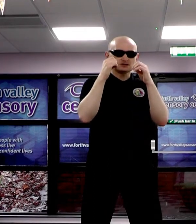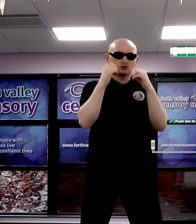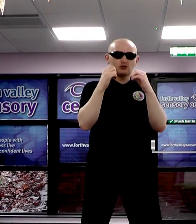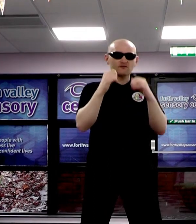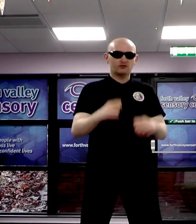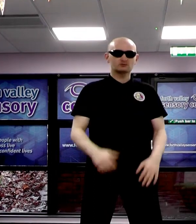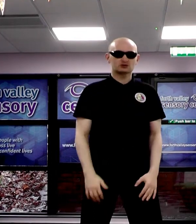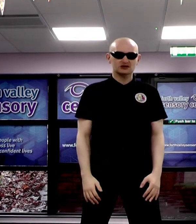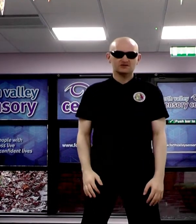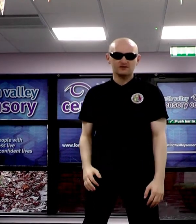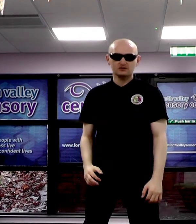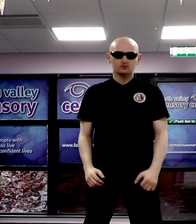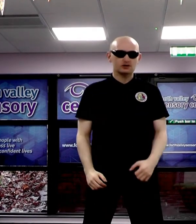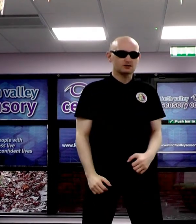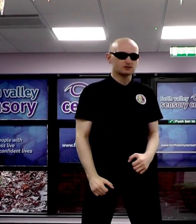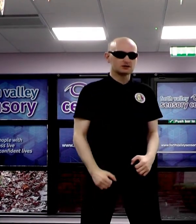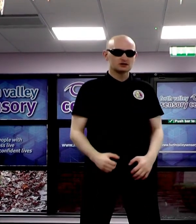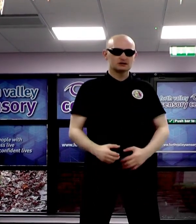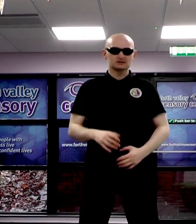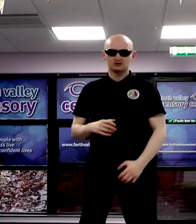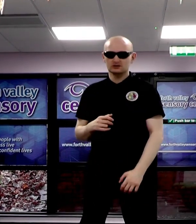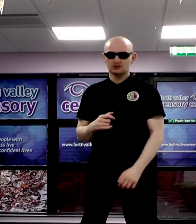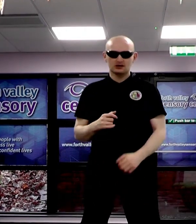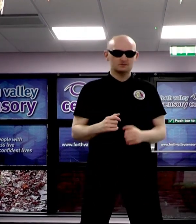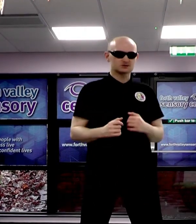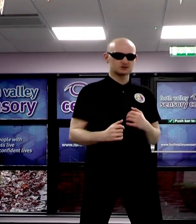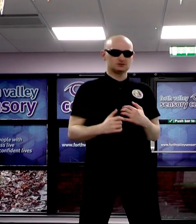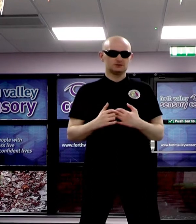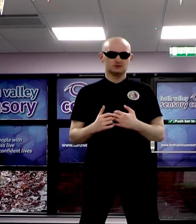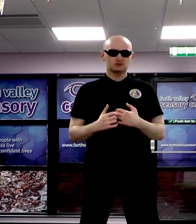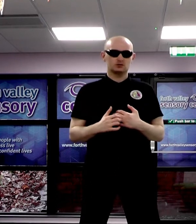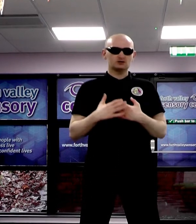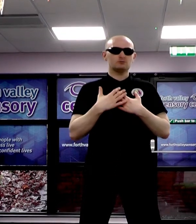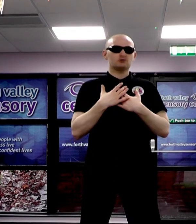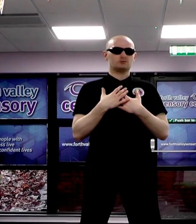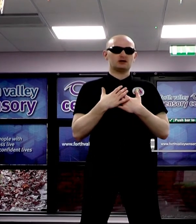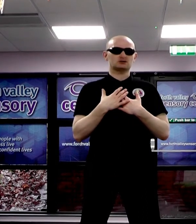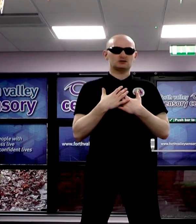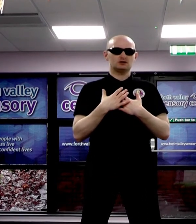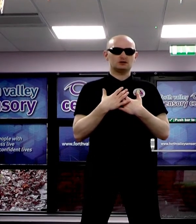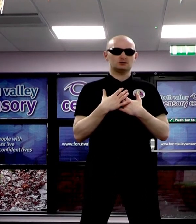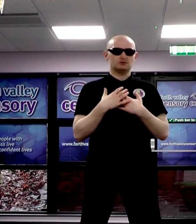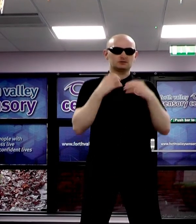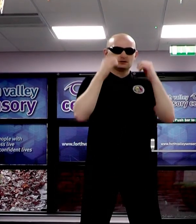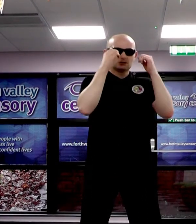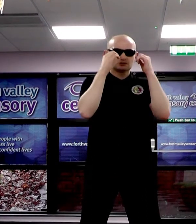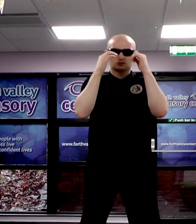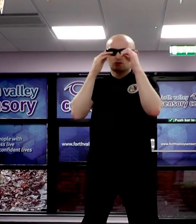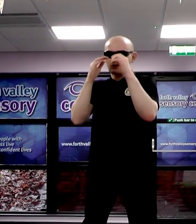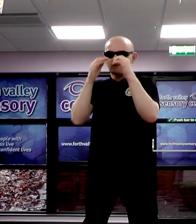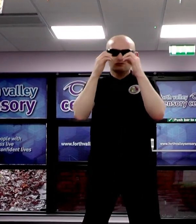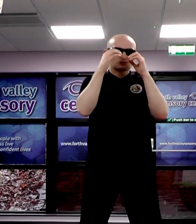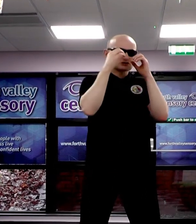all from transferring your weight and turning your hips while keeping your back straight and head up. So if you just